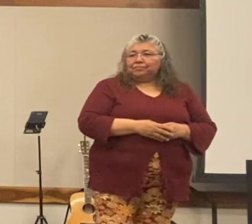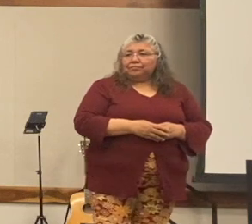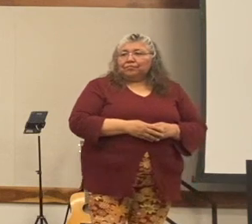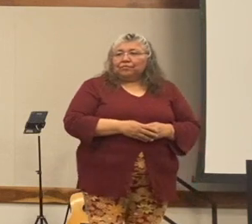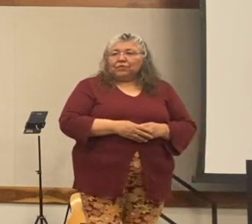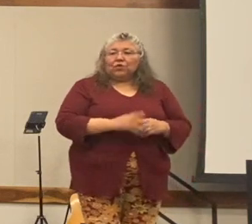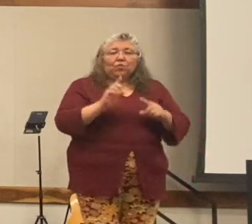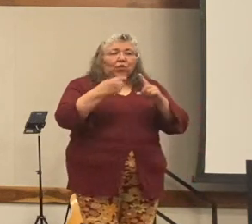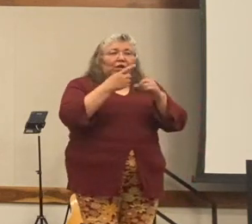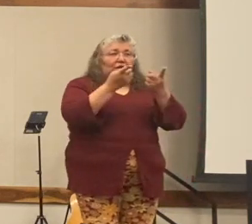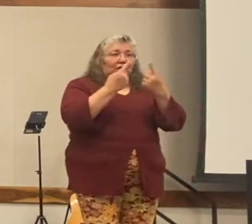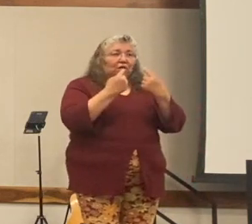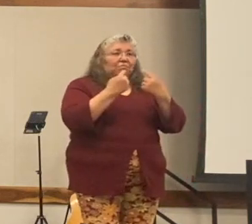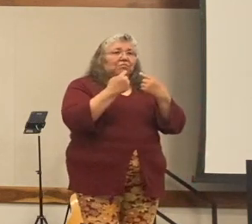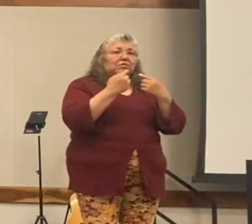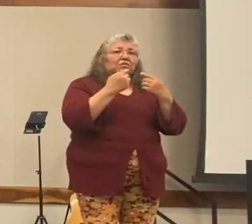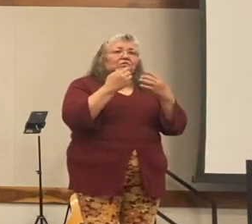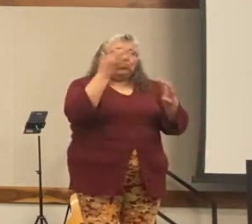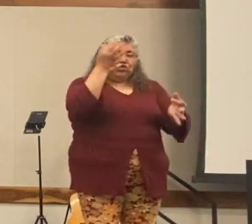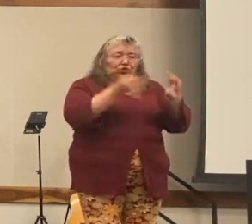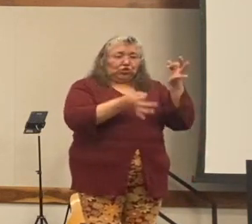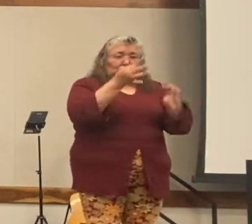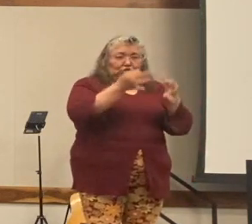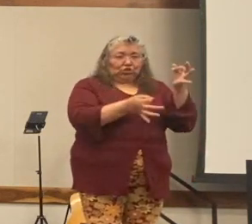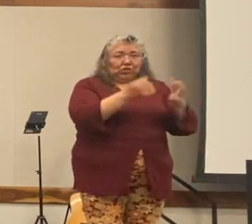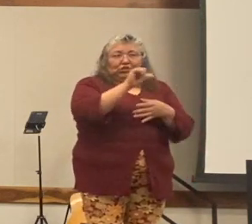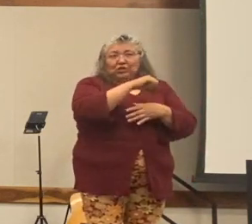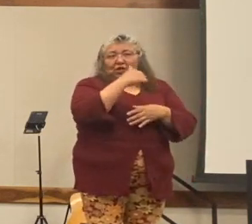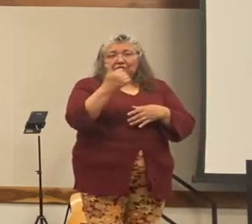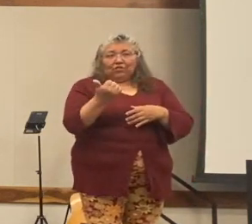And when it comes to judging others,